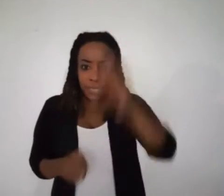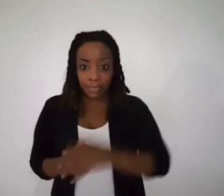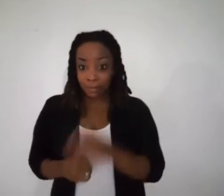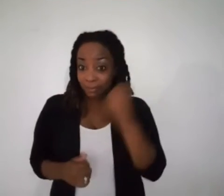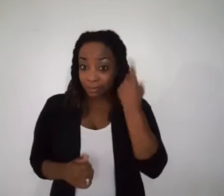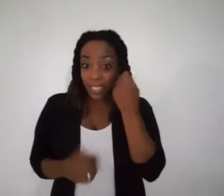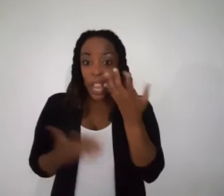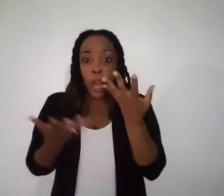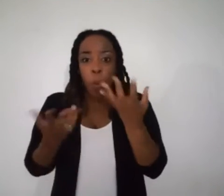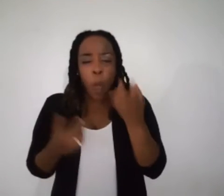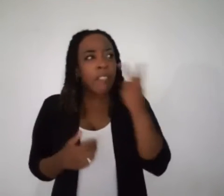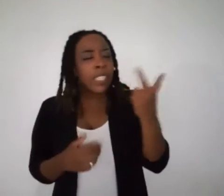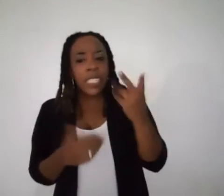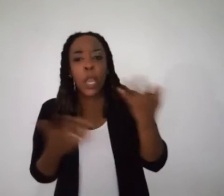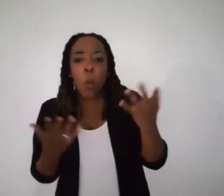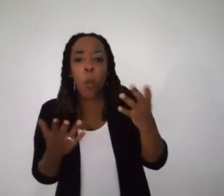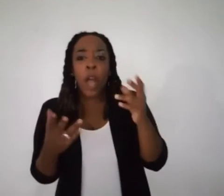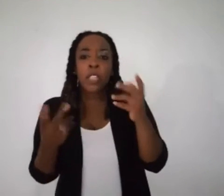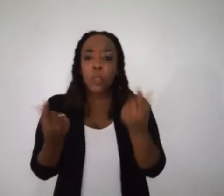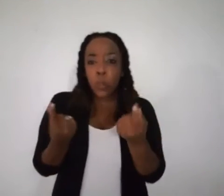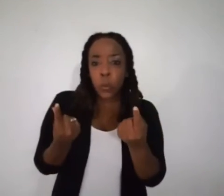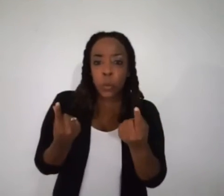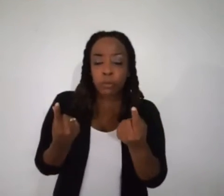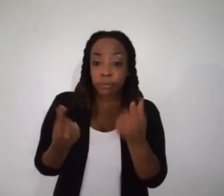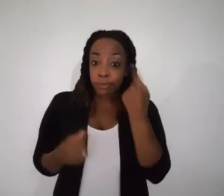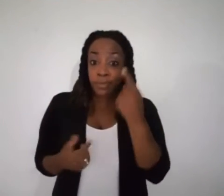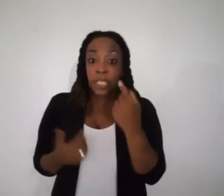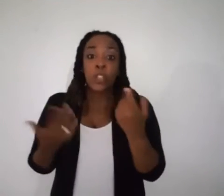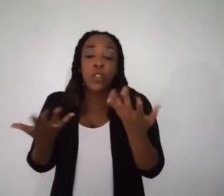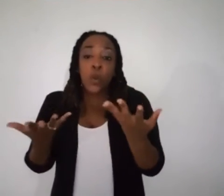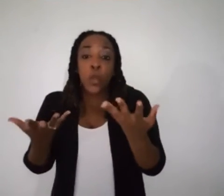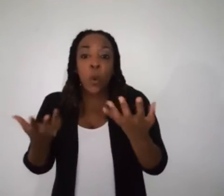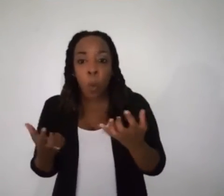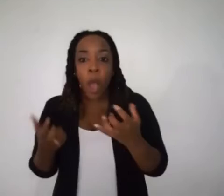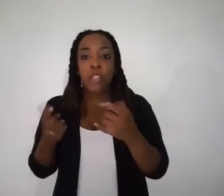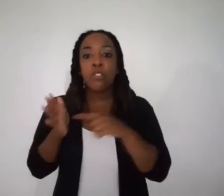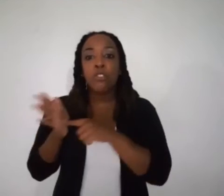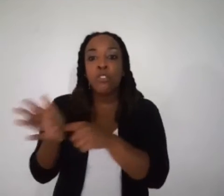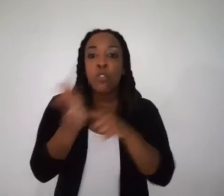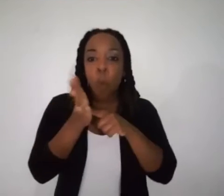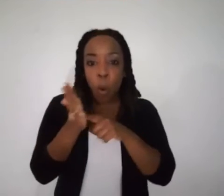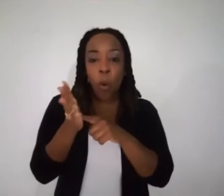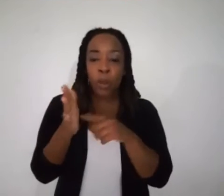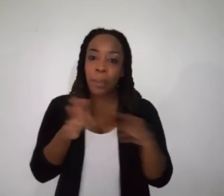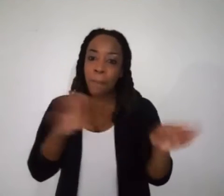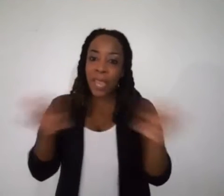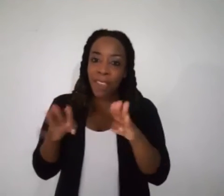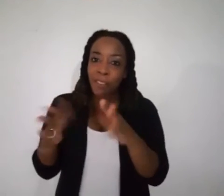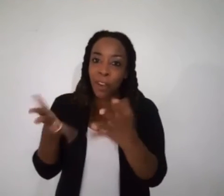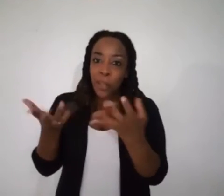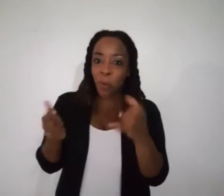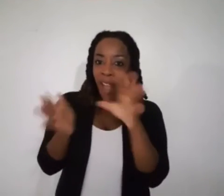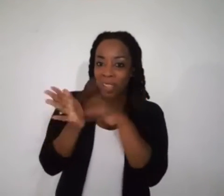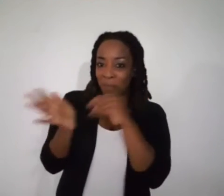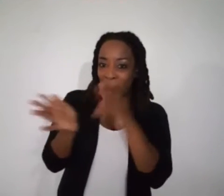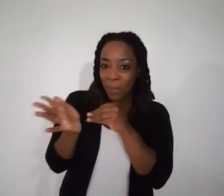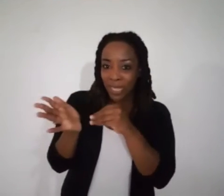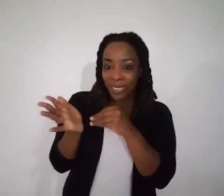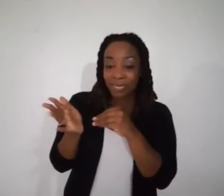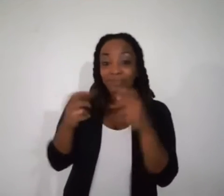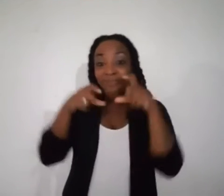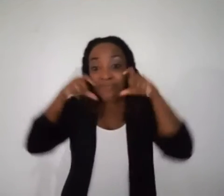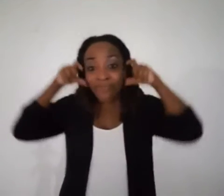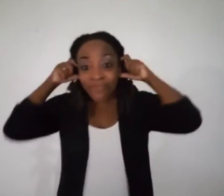behavior of wearing a mask, and you want to model this behavior of hand washing, and you want to model the behavior of